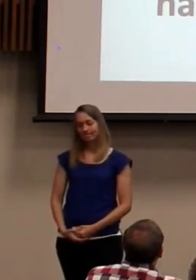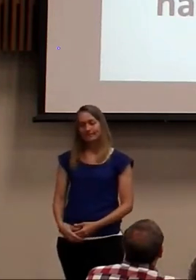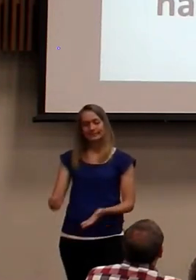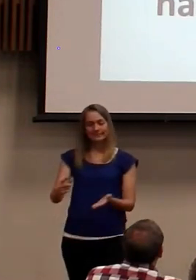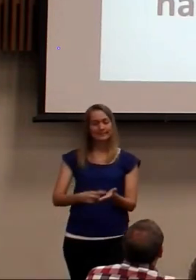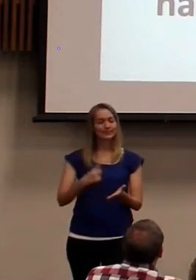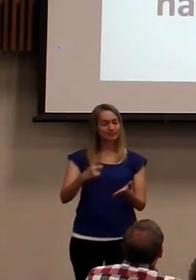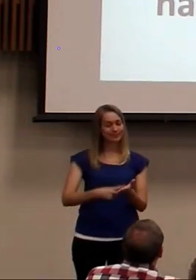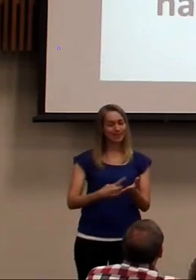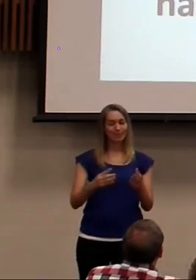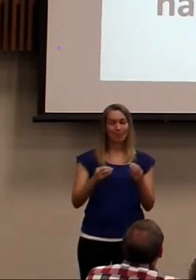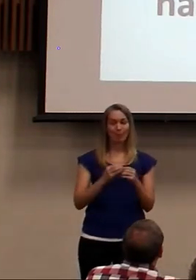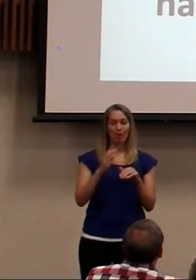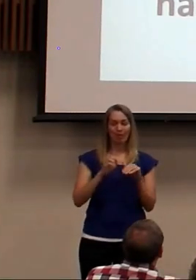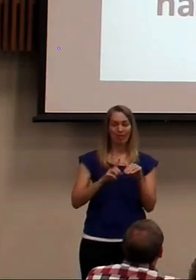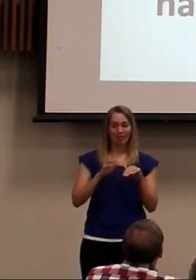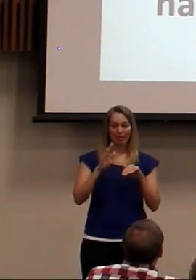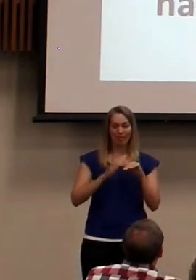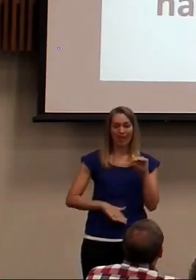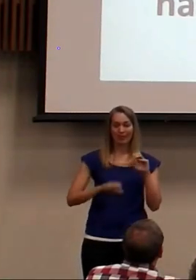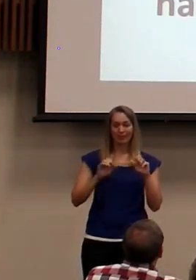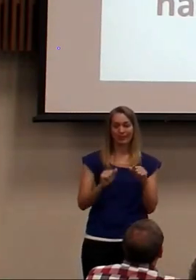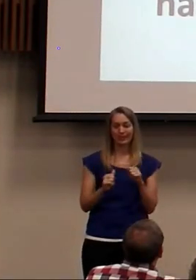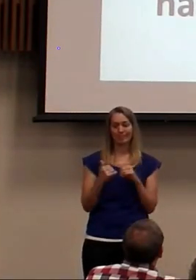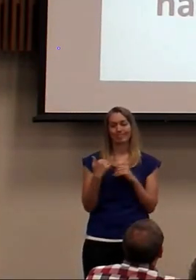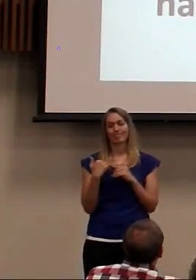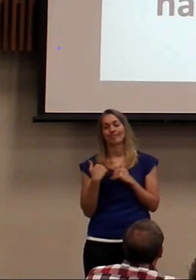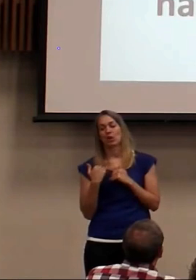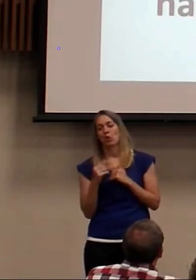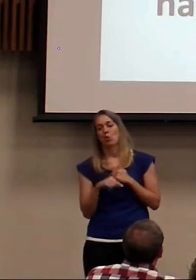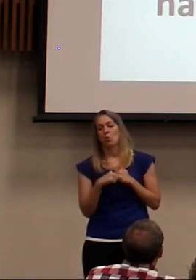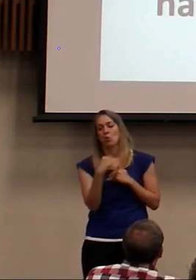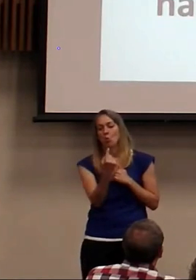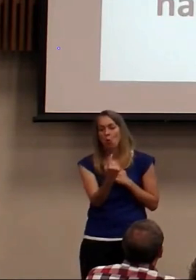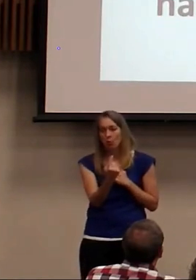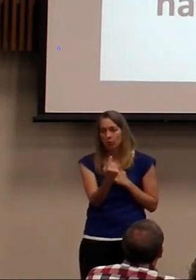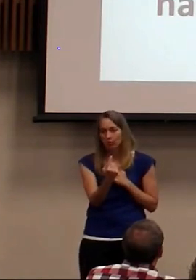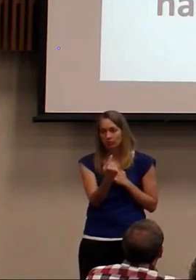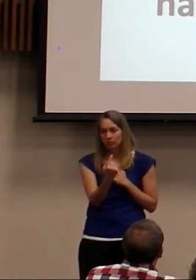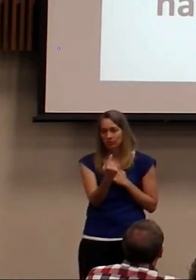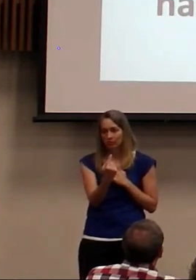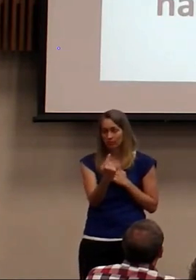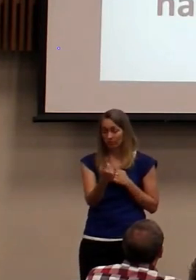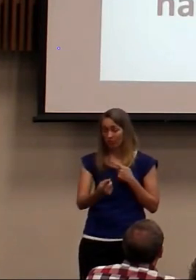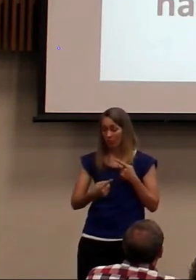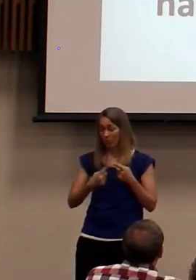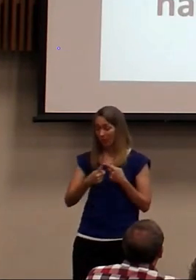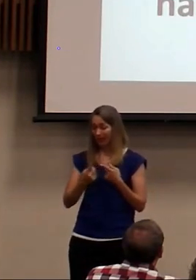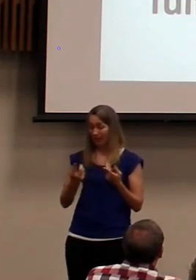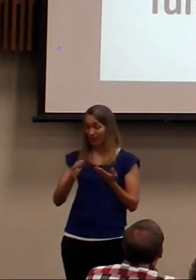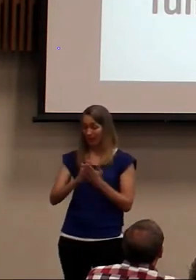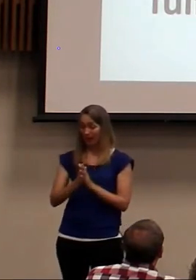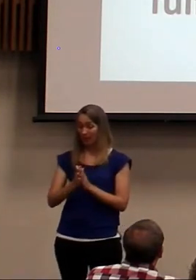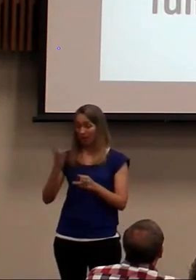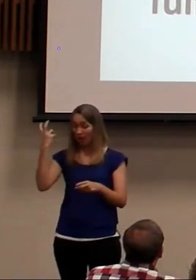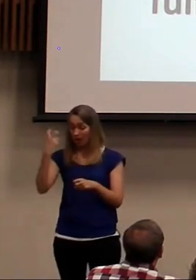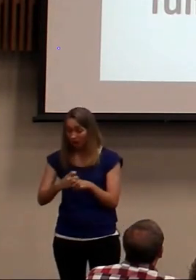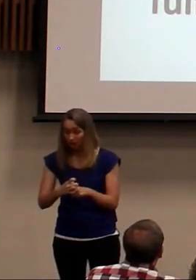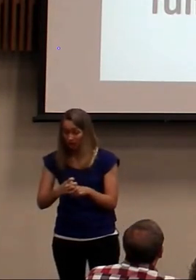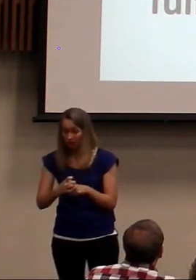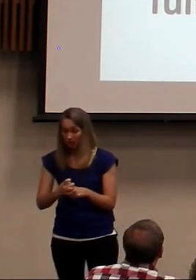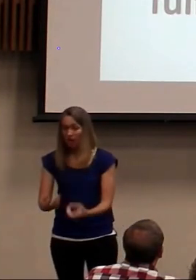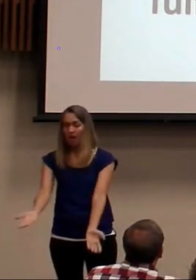Sometimes it's more than you can bear alone. When it gets hard, come home.